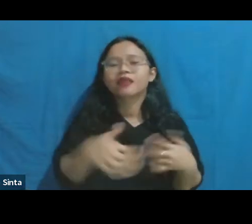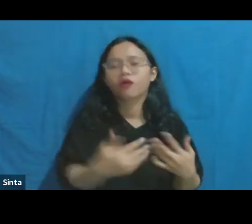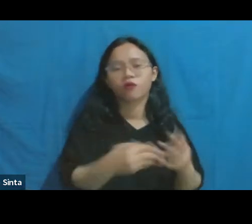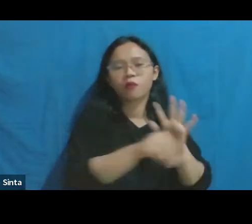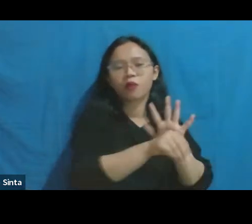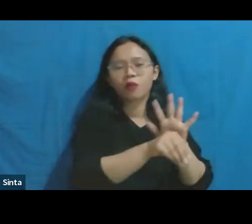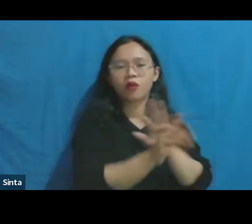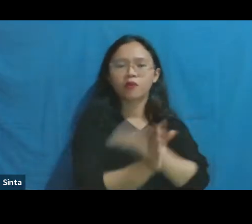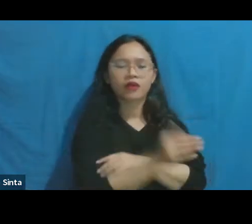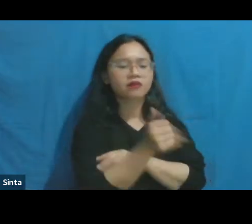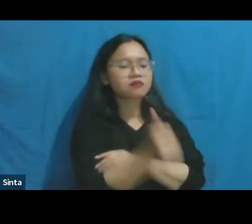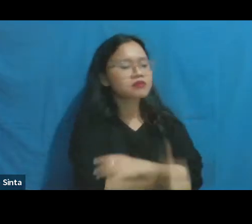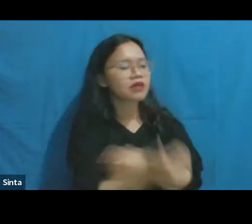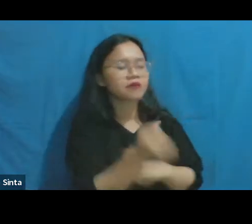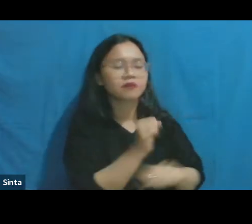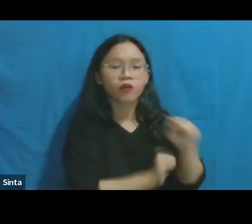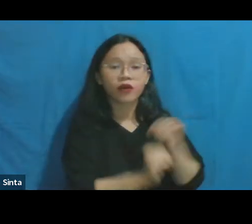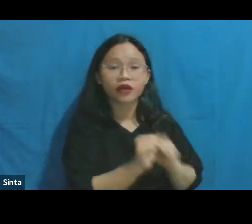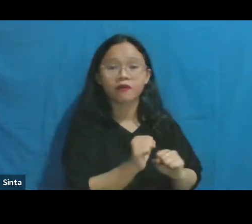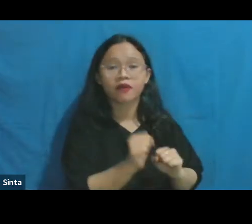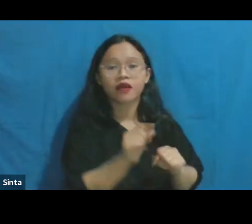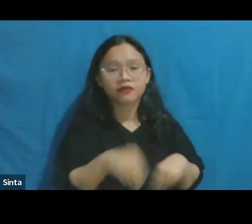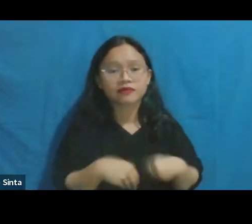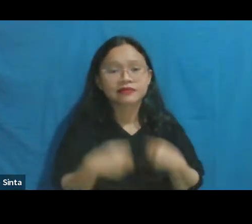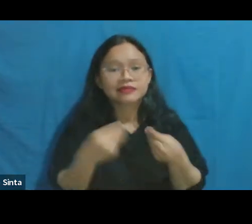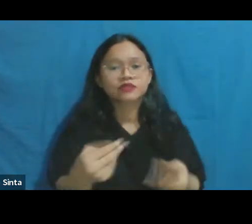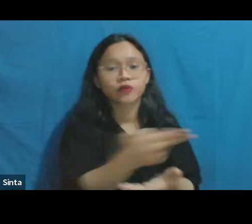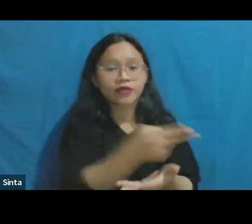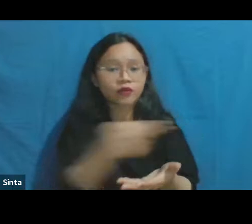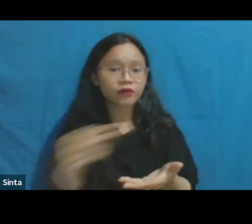dissent to Indonesia, and then